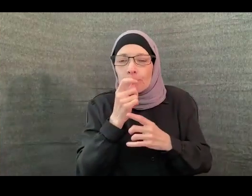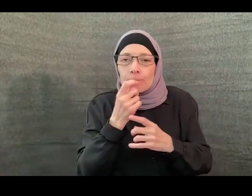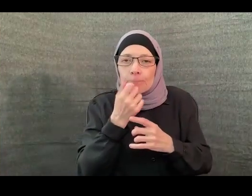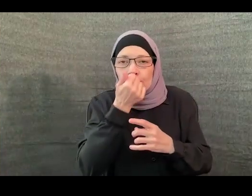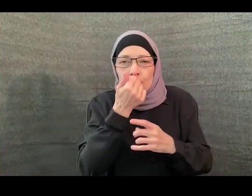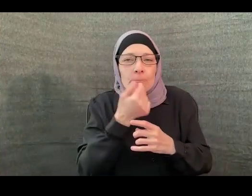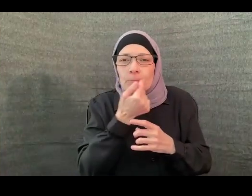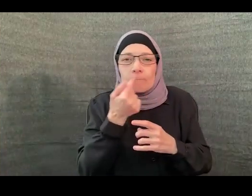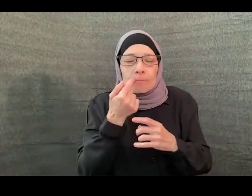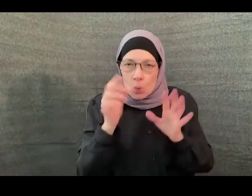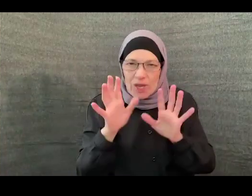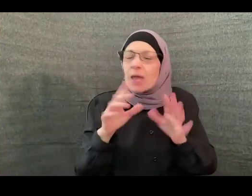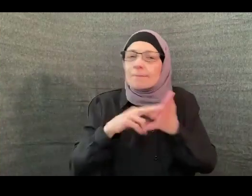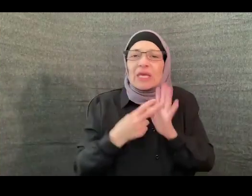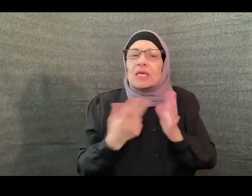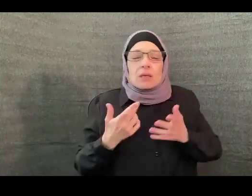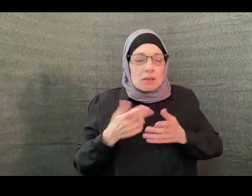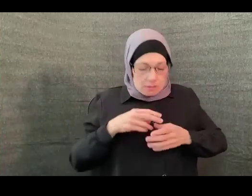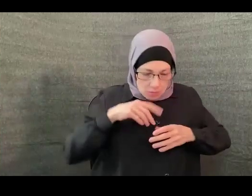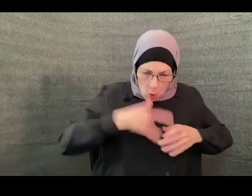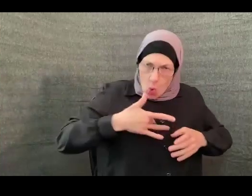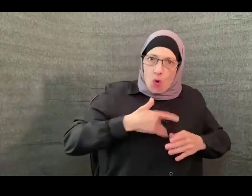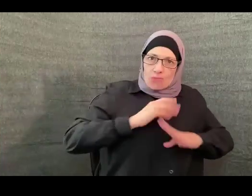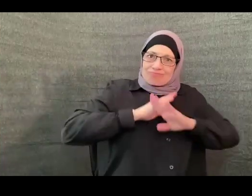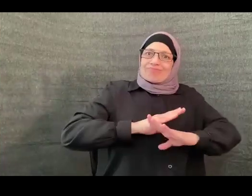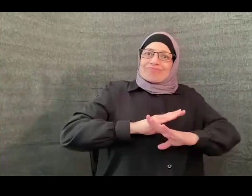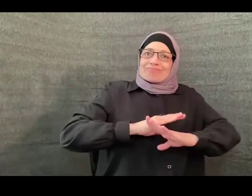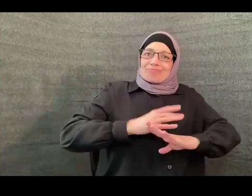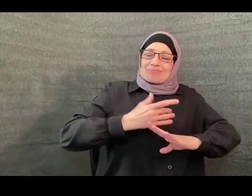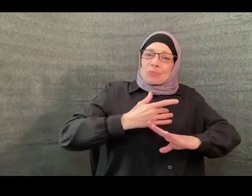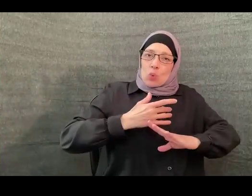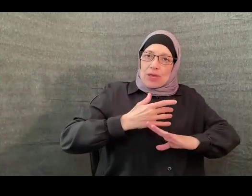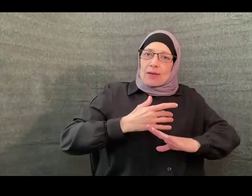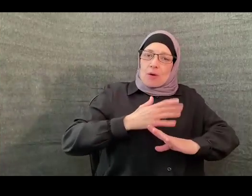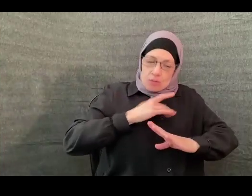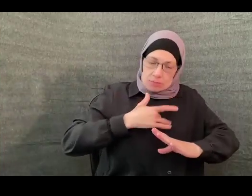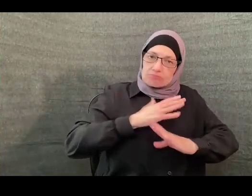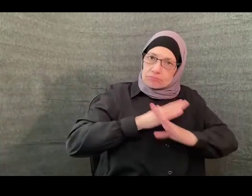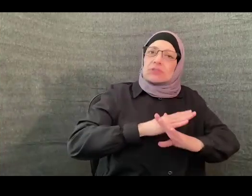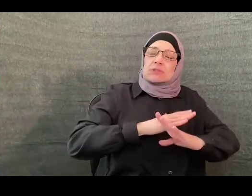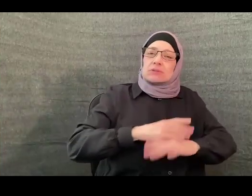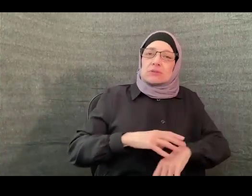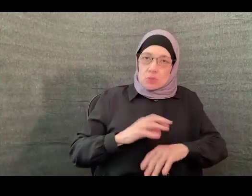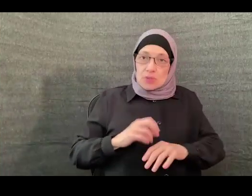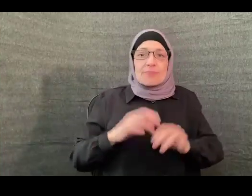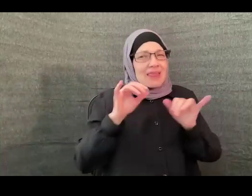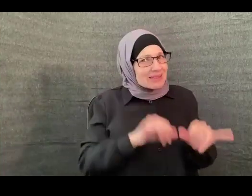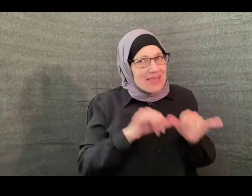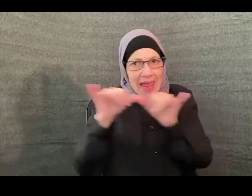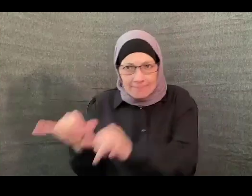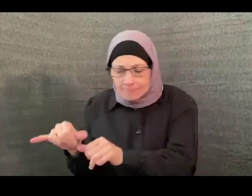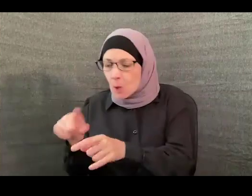Likewise here, it is not talking about mentally forgetting Allah. It is about